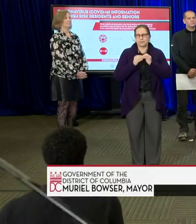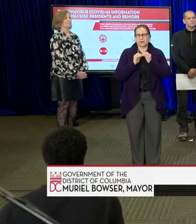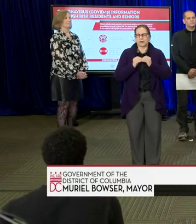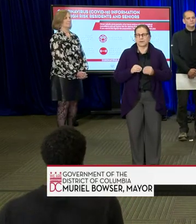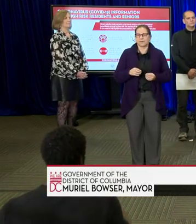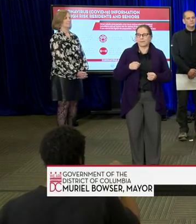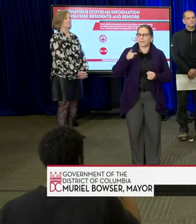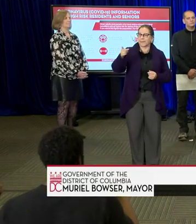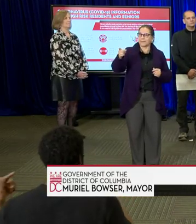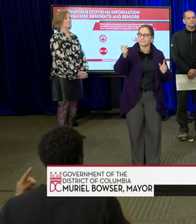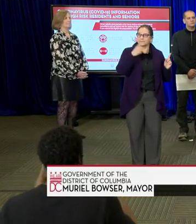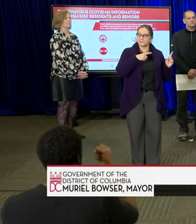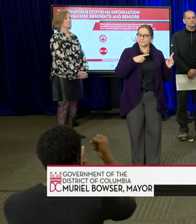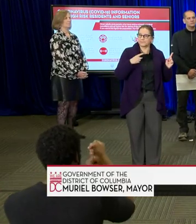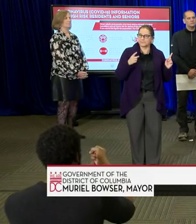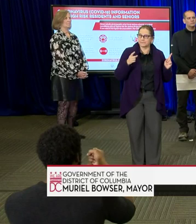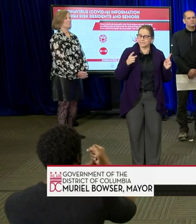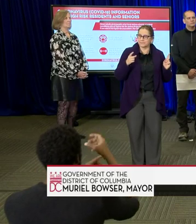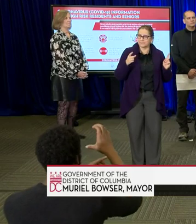It's too early